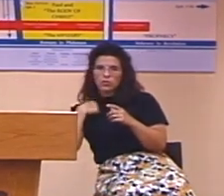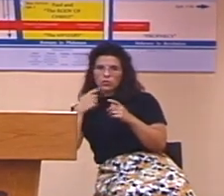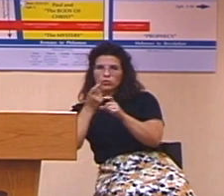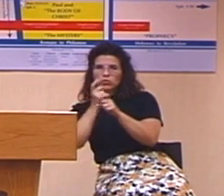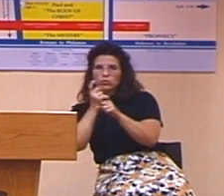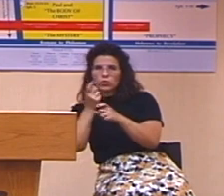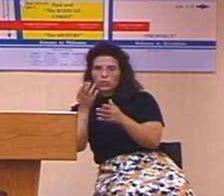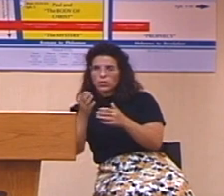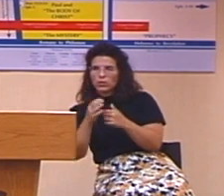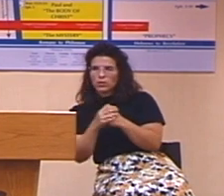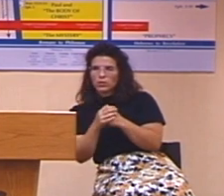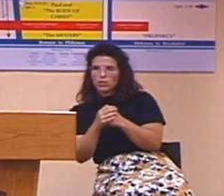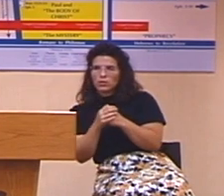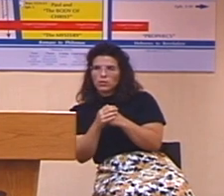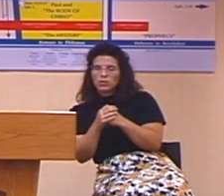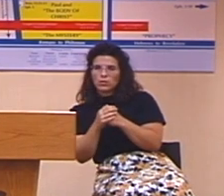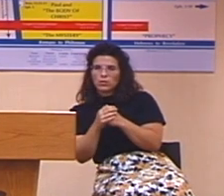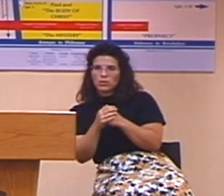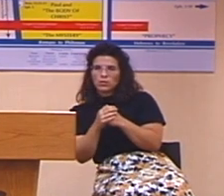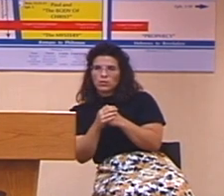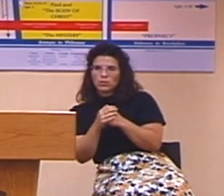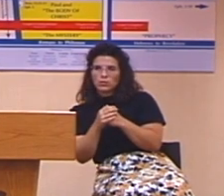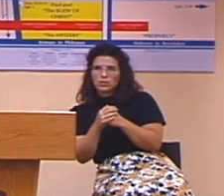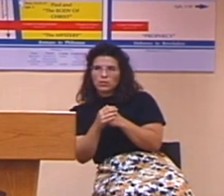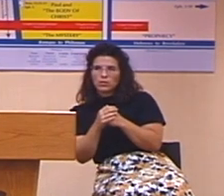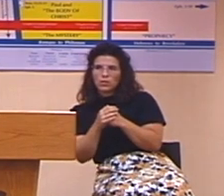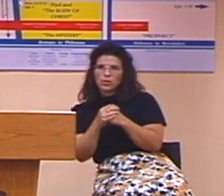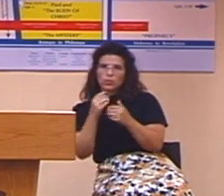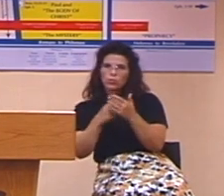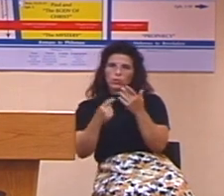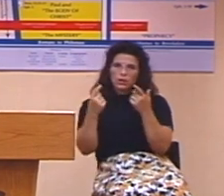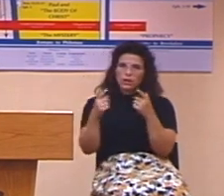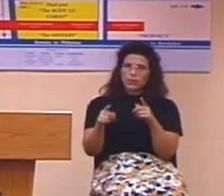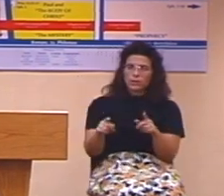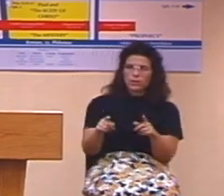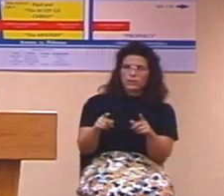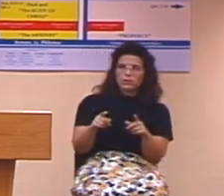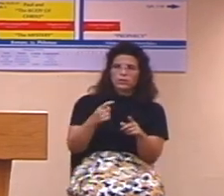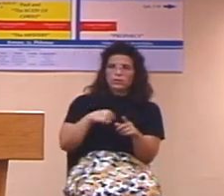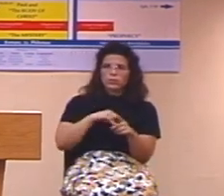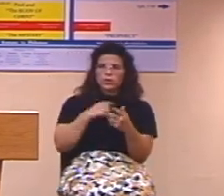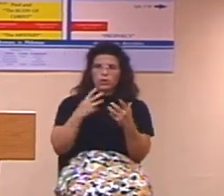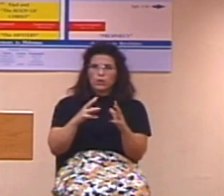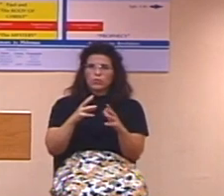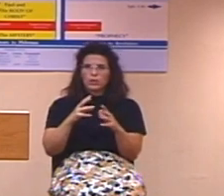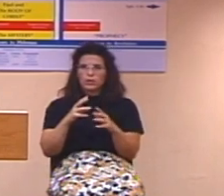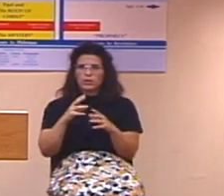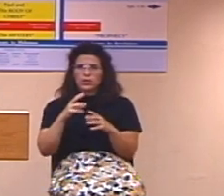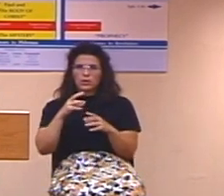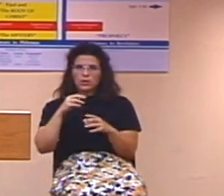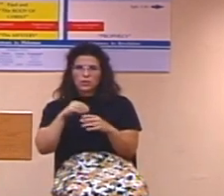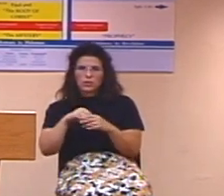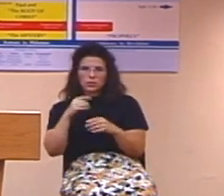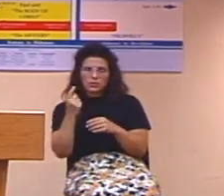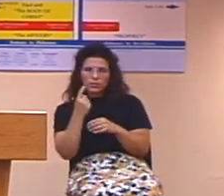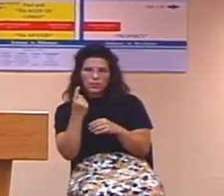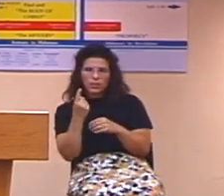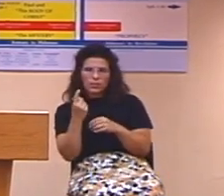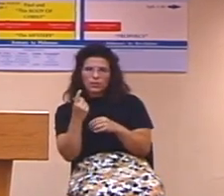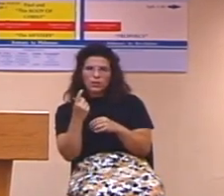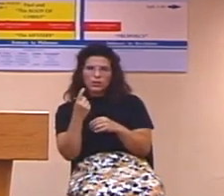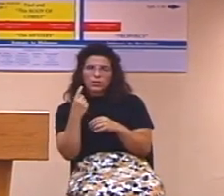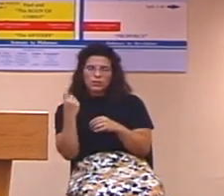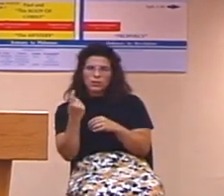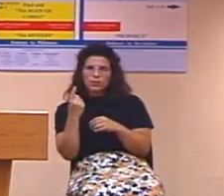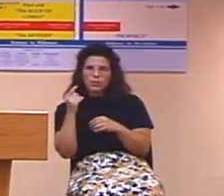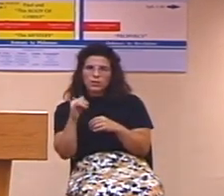joke there, but we'll let it be. And what happens? We get all wrapped up into something, and